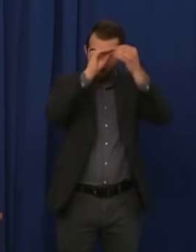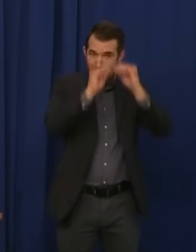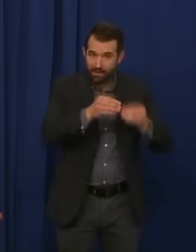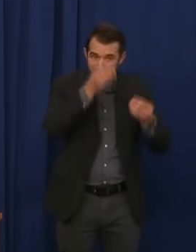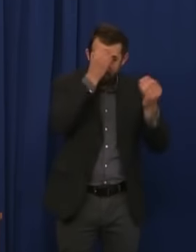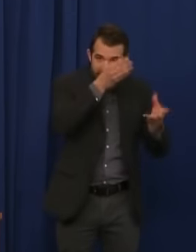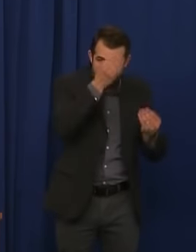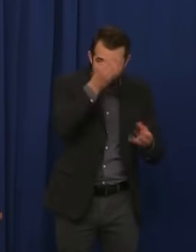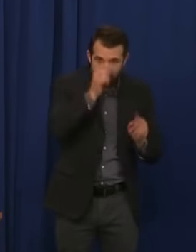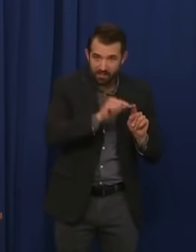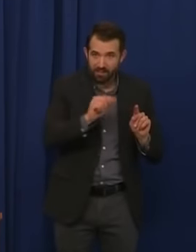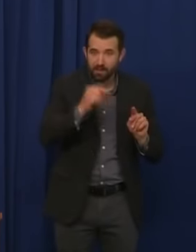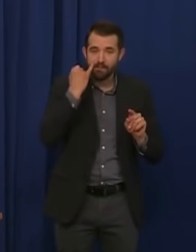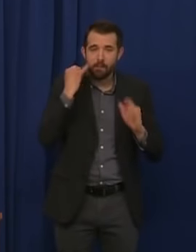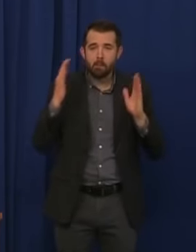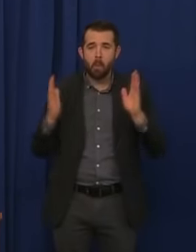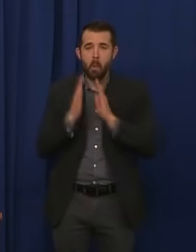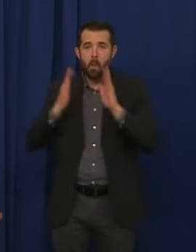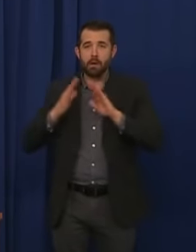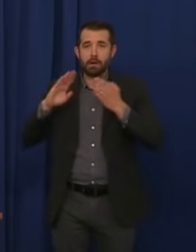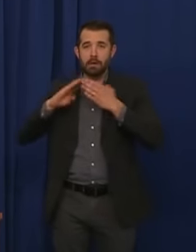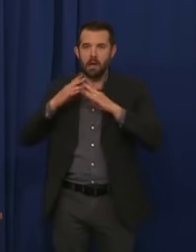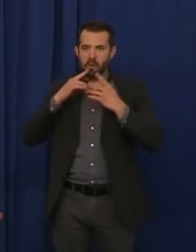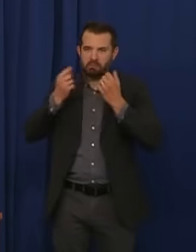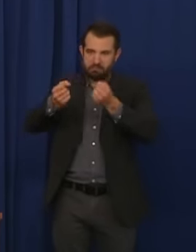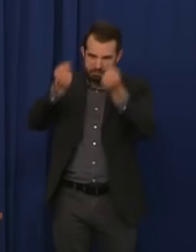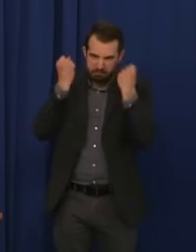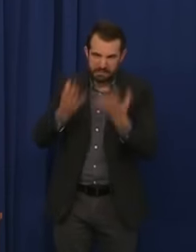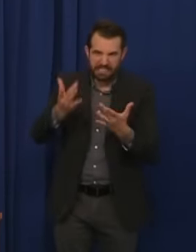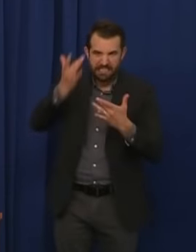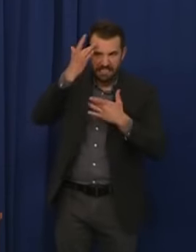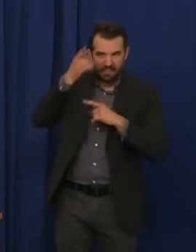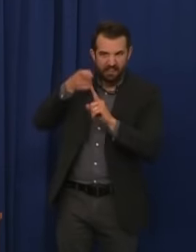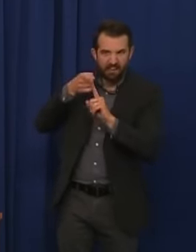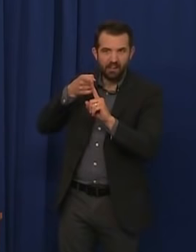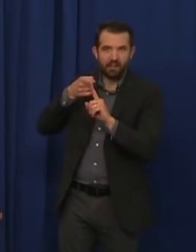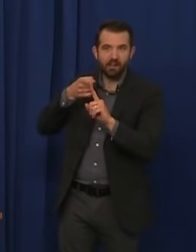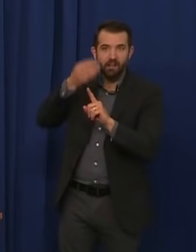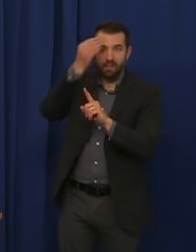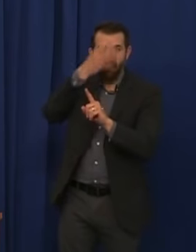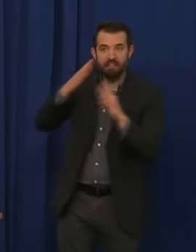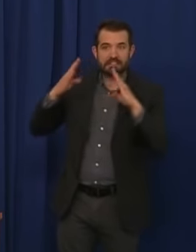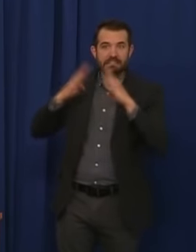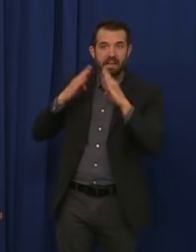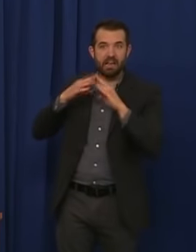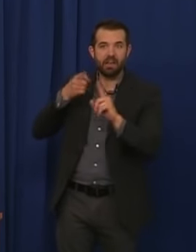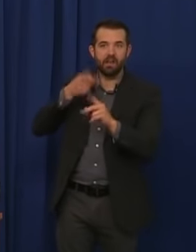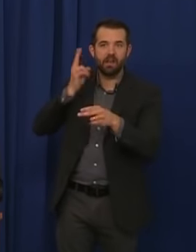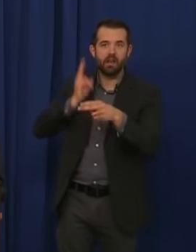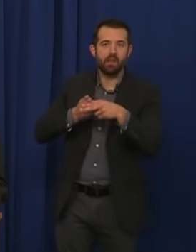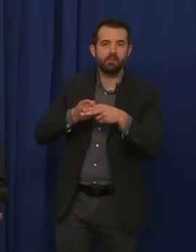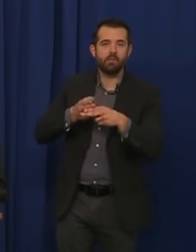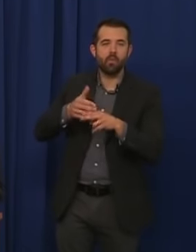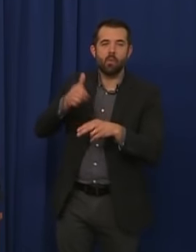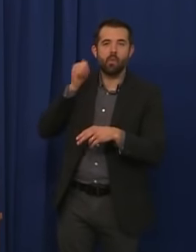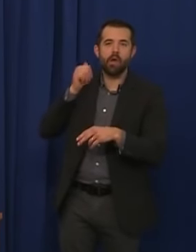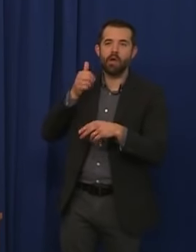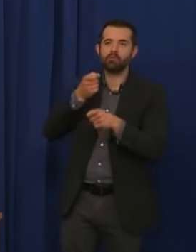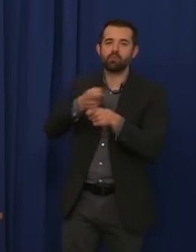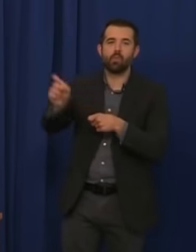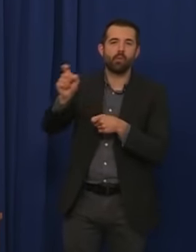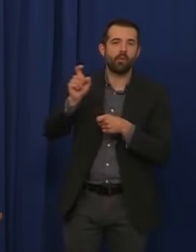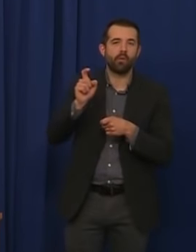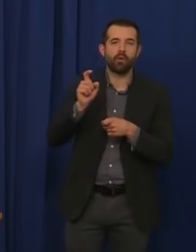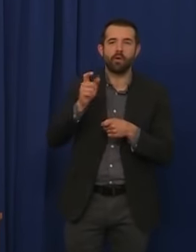towns, there are a sufficient number of cases, so by releasing those data, we don't compromise anyone's privacy? And I think when you